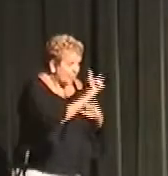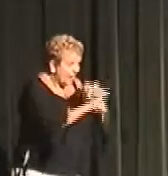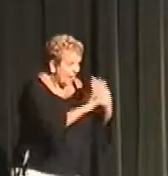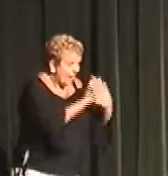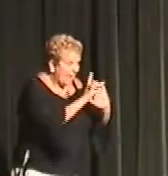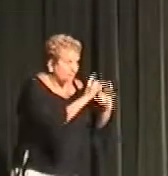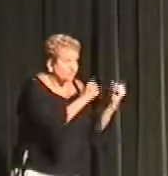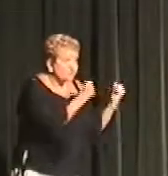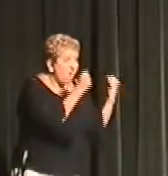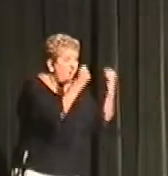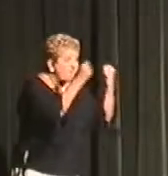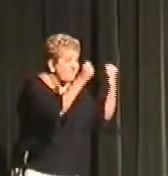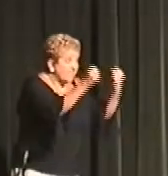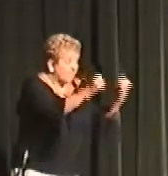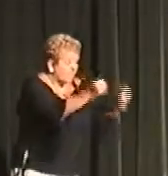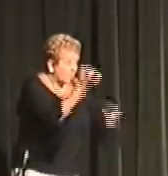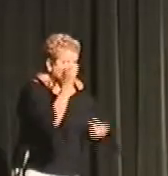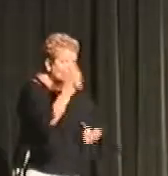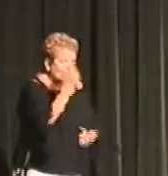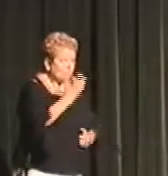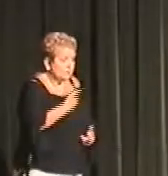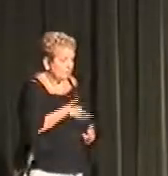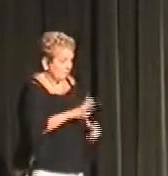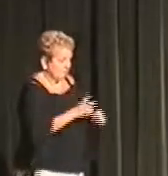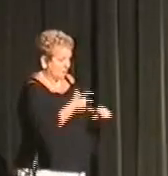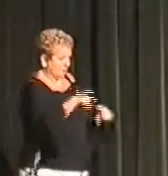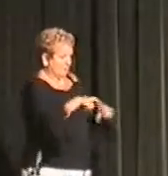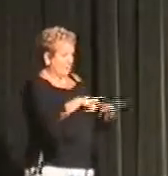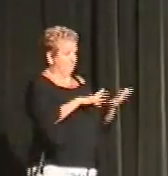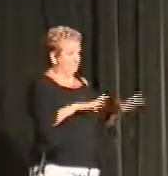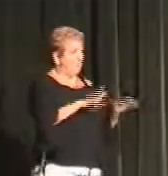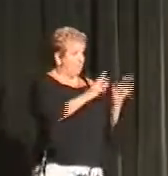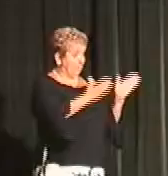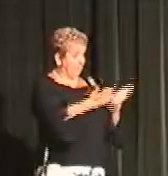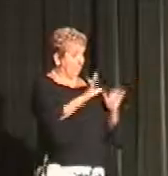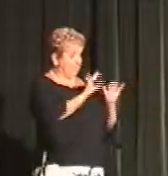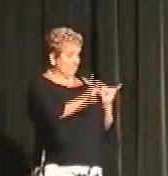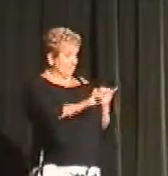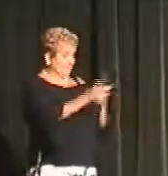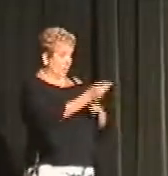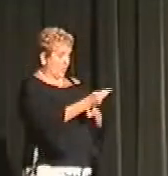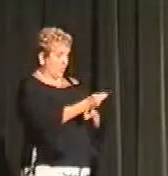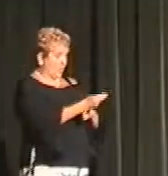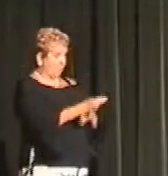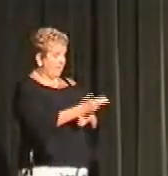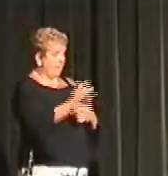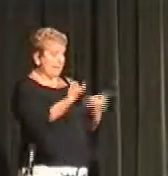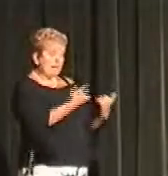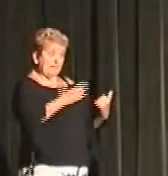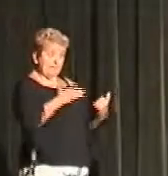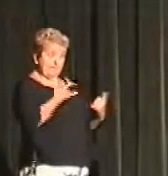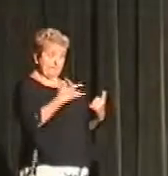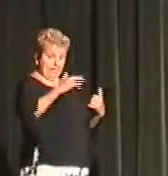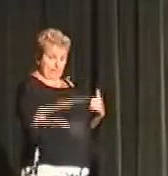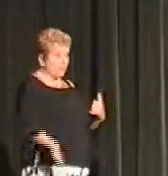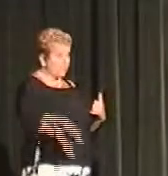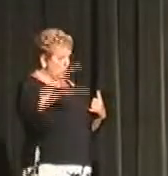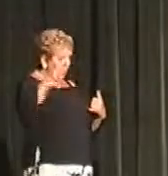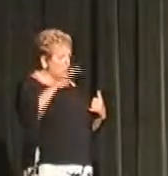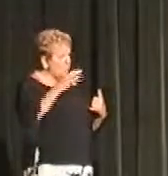San Francisco, and we were going to go stay at a hotel. Now, I grew up living in hotels, many hotels, you know, with my mom. So,